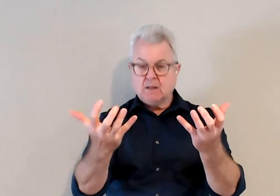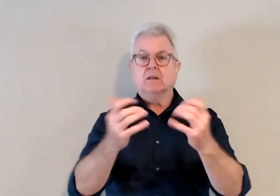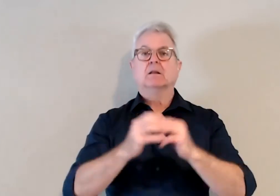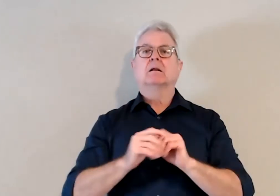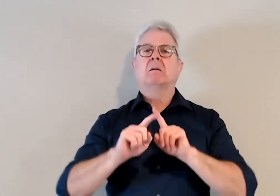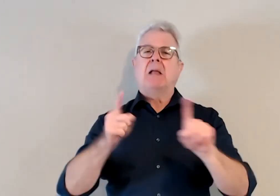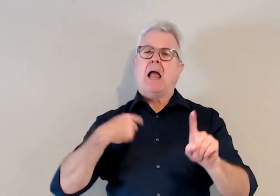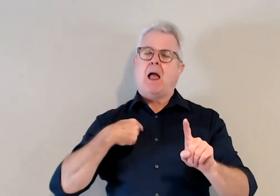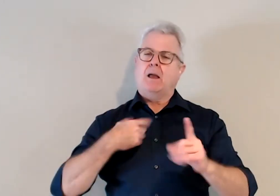very safe.